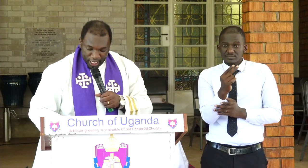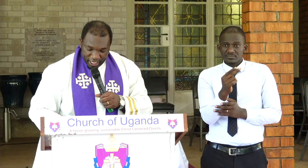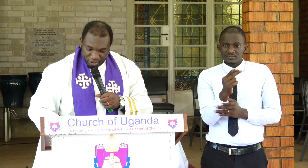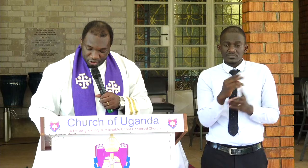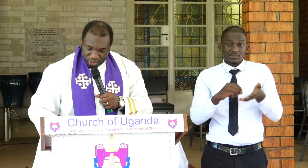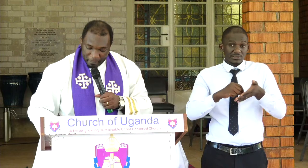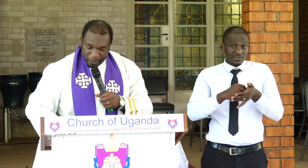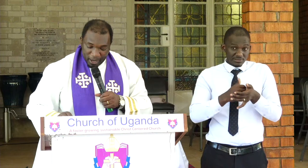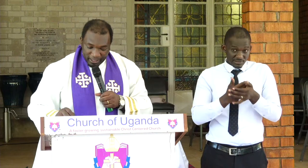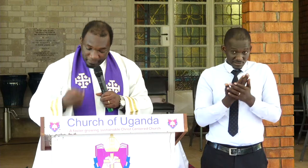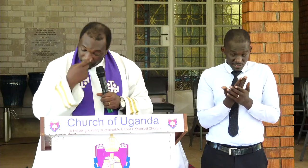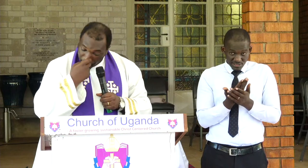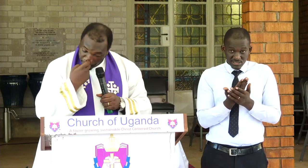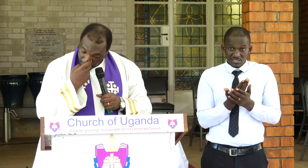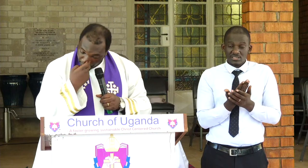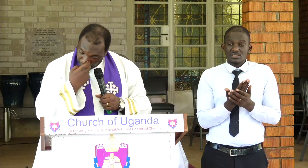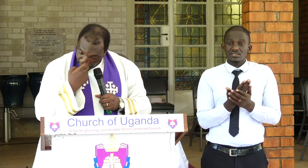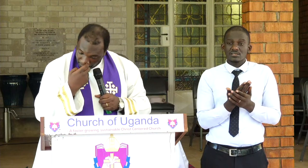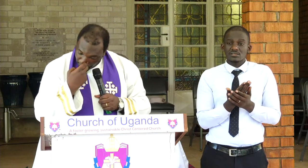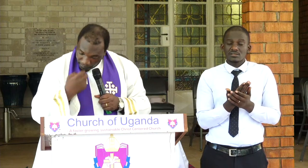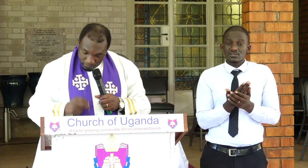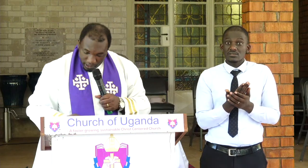is Genesis chapter what?